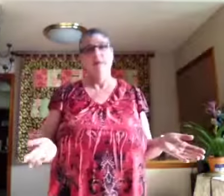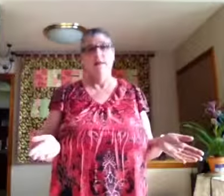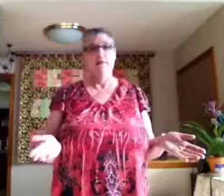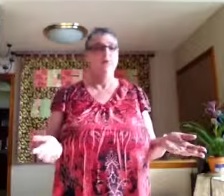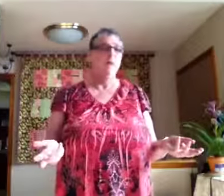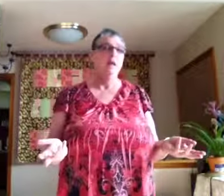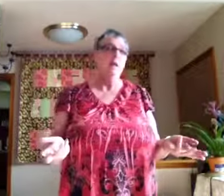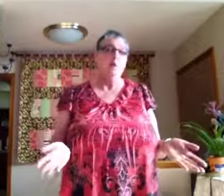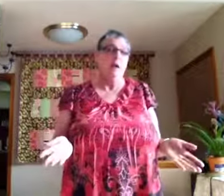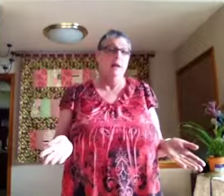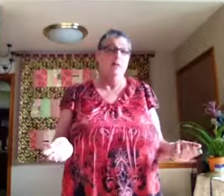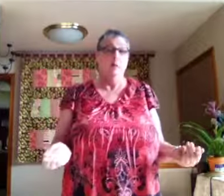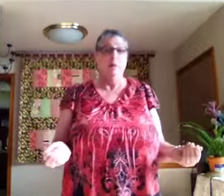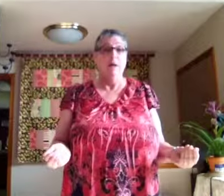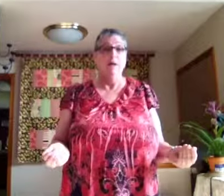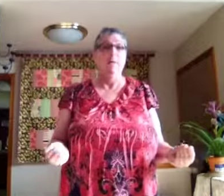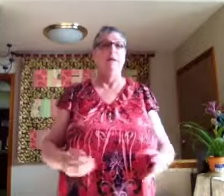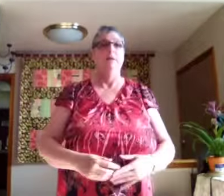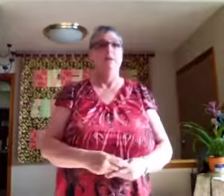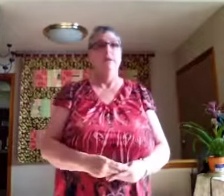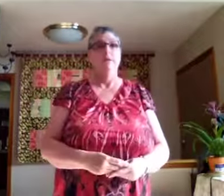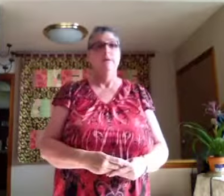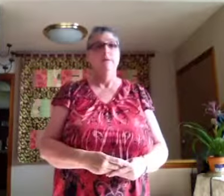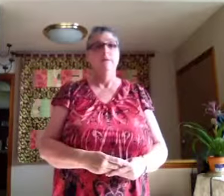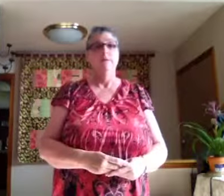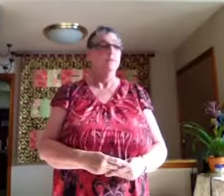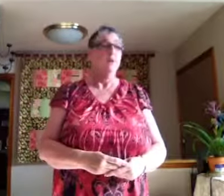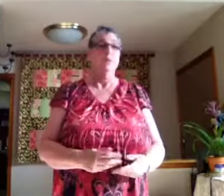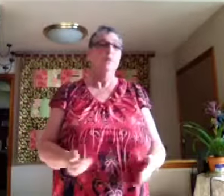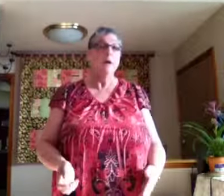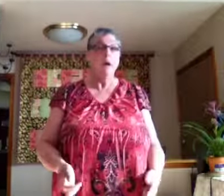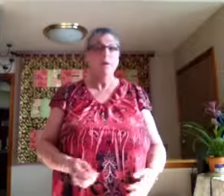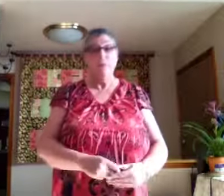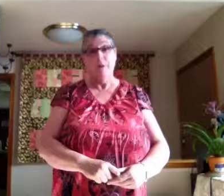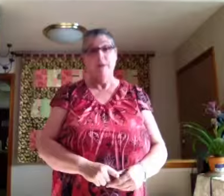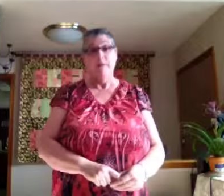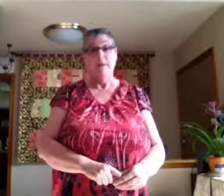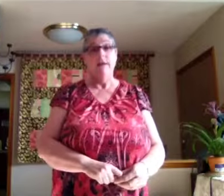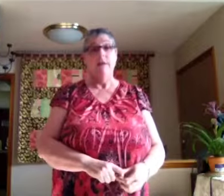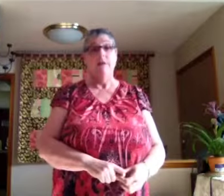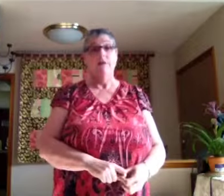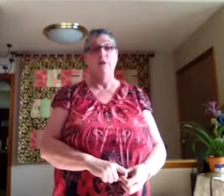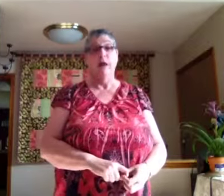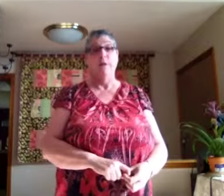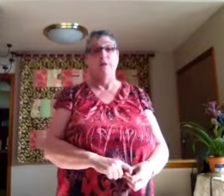said there should be some kind of a replacement. Well, what kind of replacement did he say should happen?